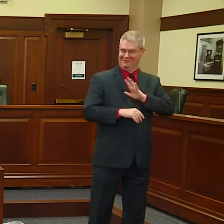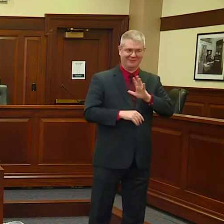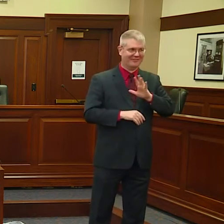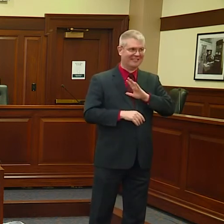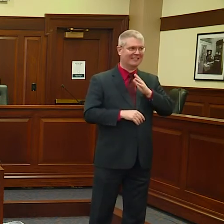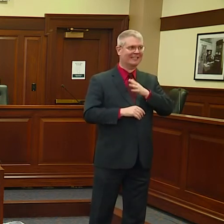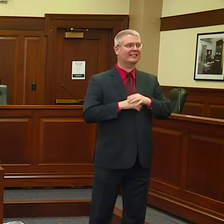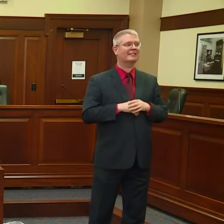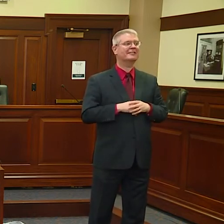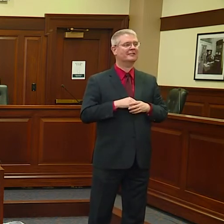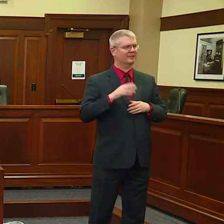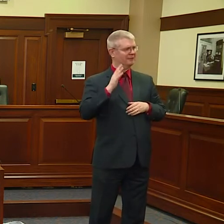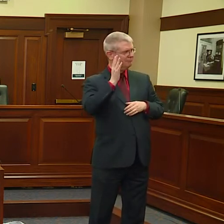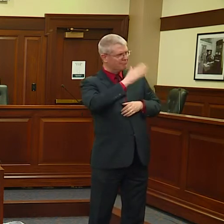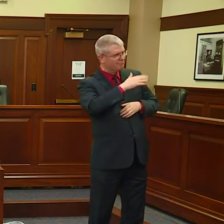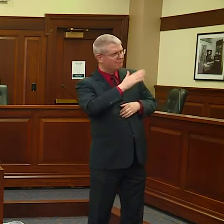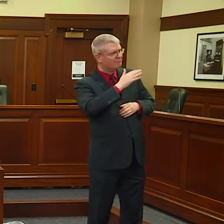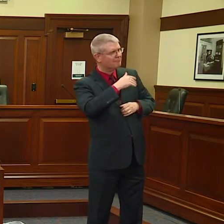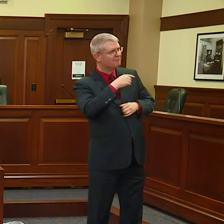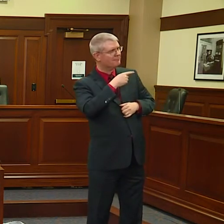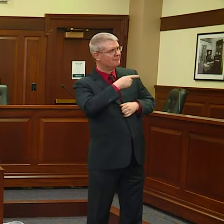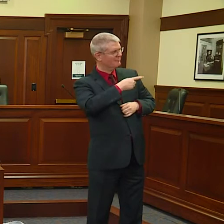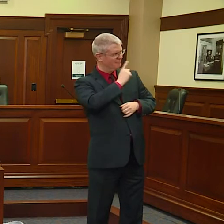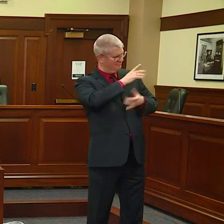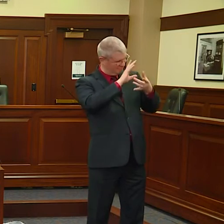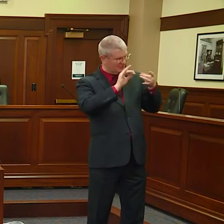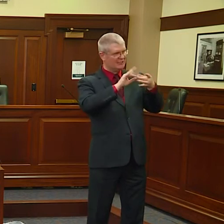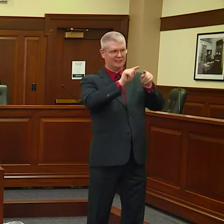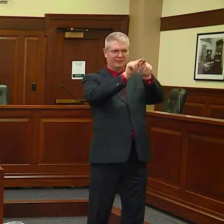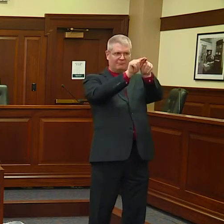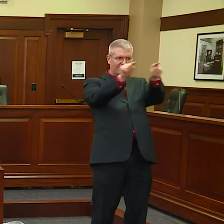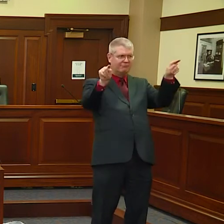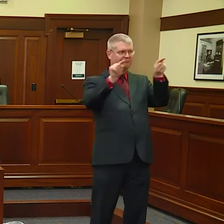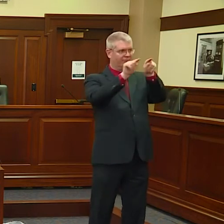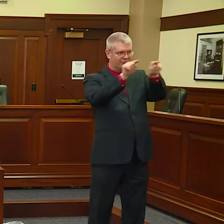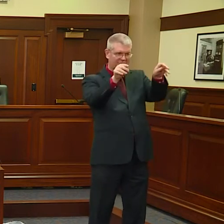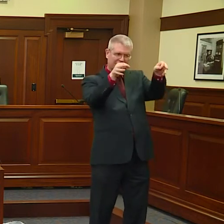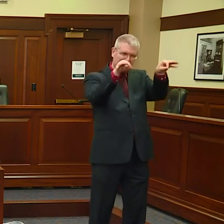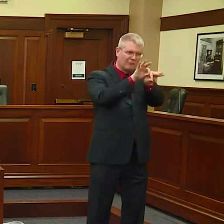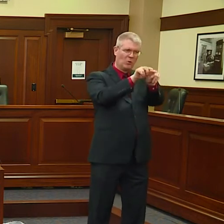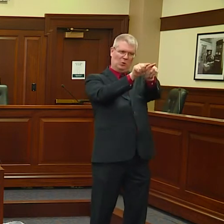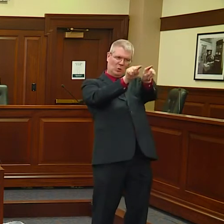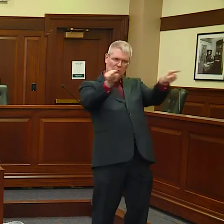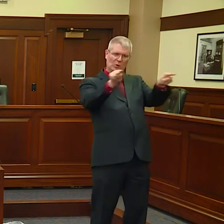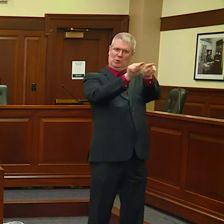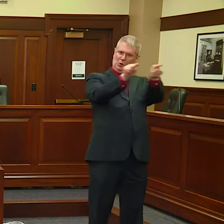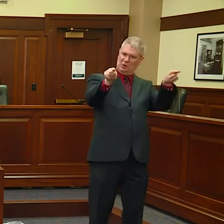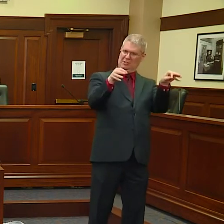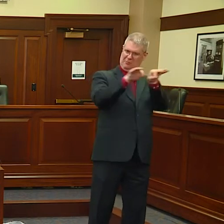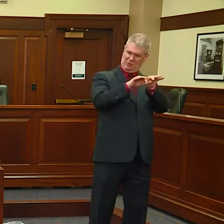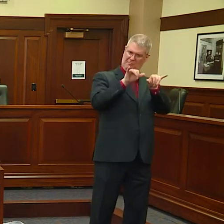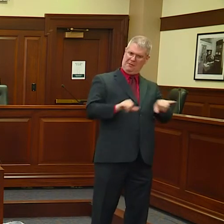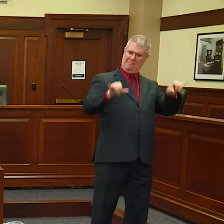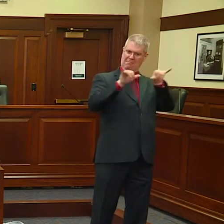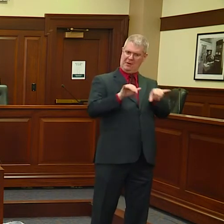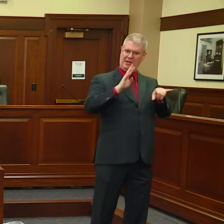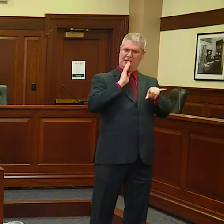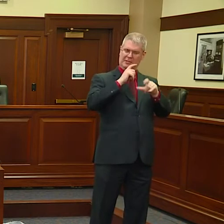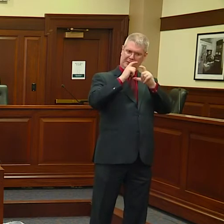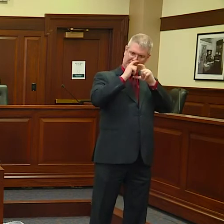just broke records for high case numbers reported in a day. And so I'm curious, did